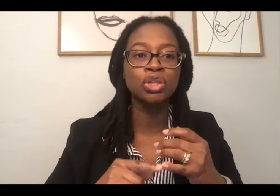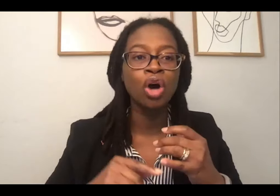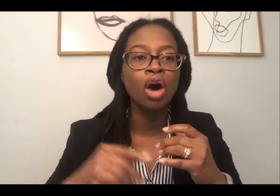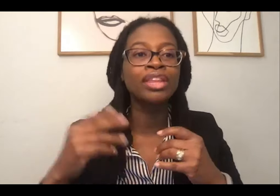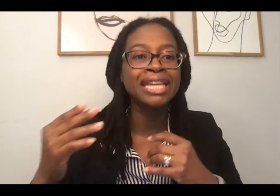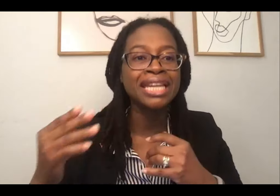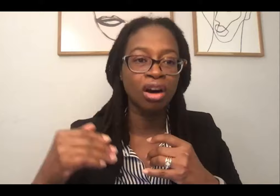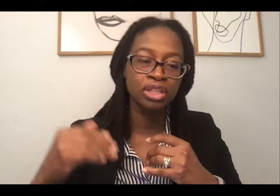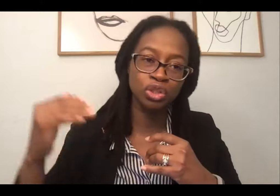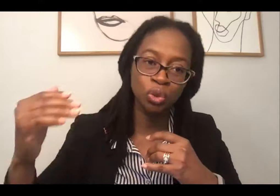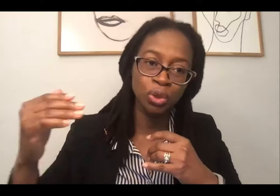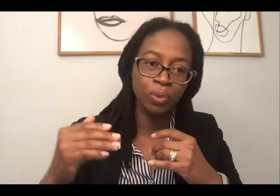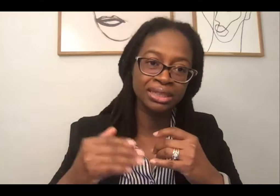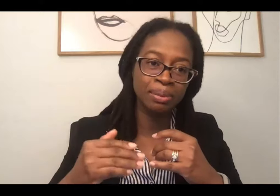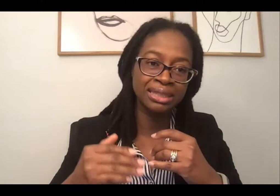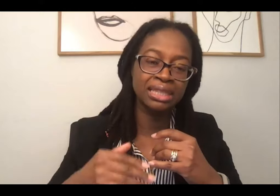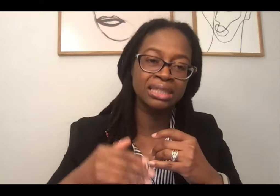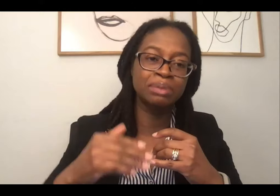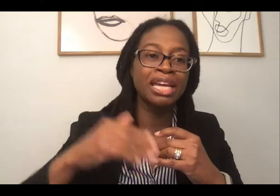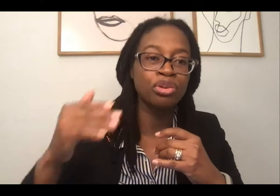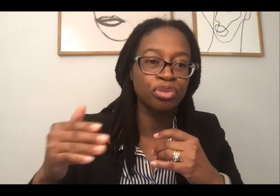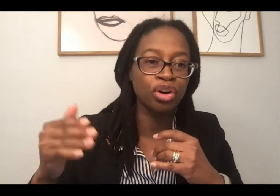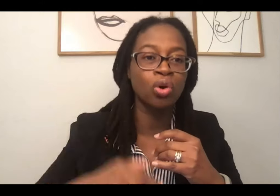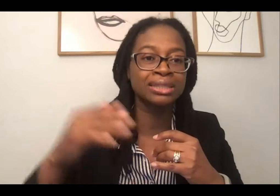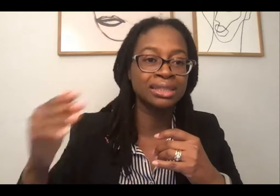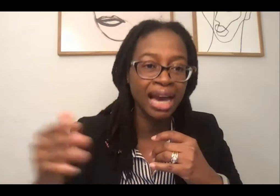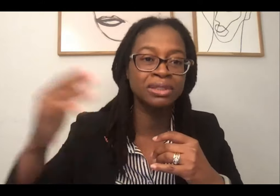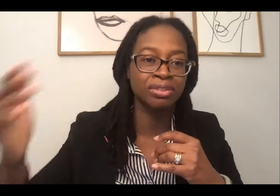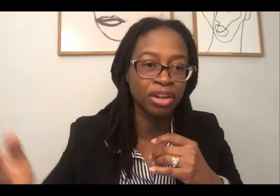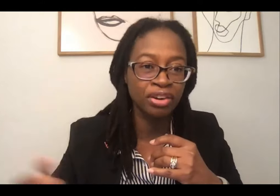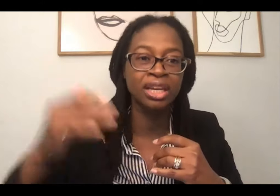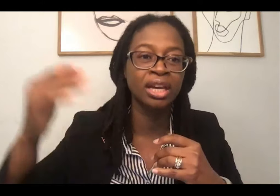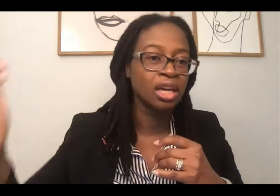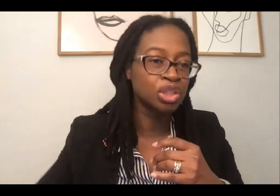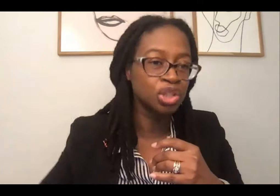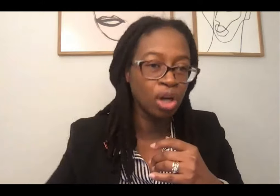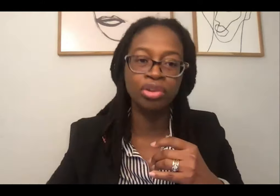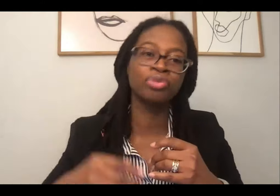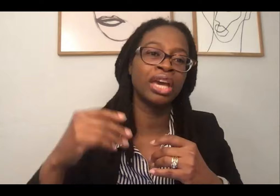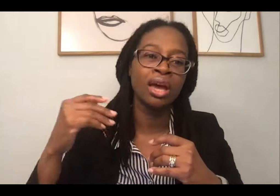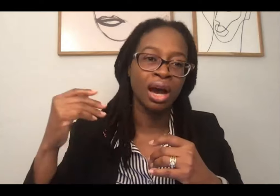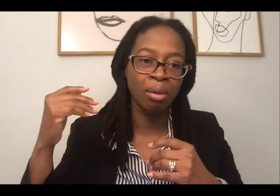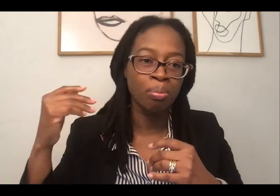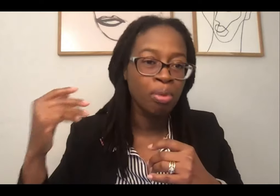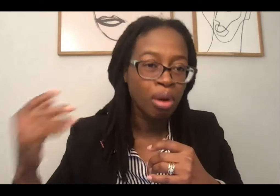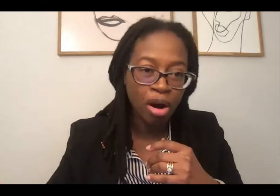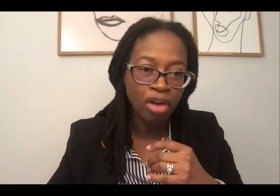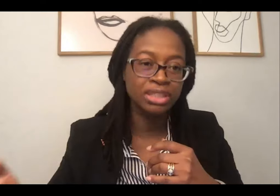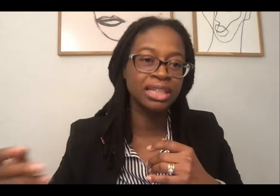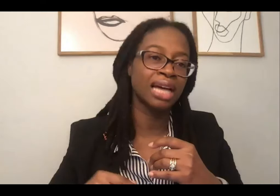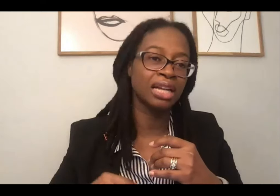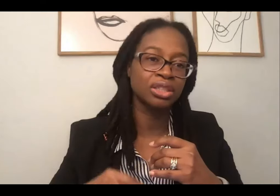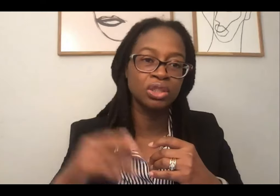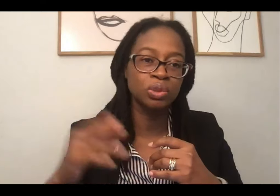the needs of student with disabilities may differ according to type, severity, geography, poverty